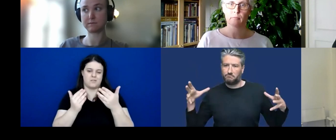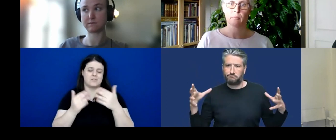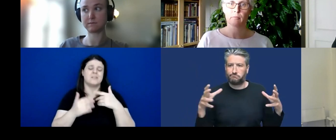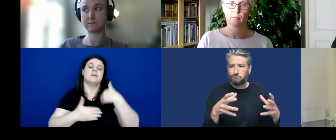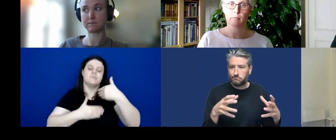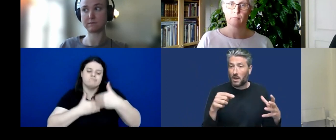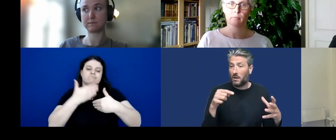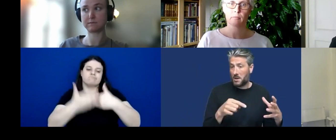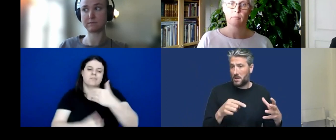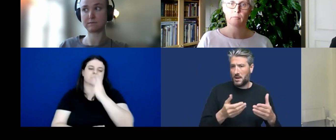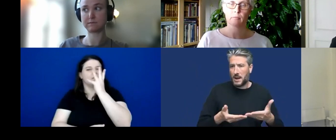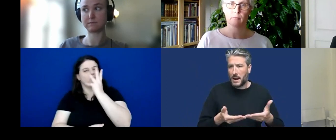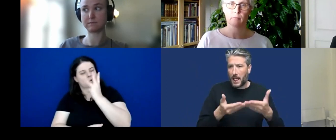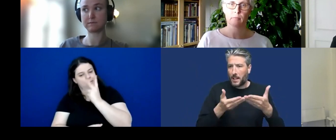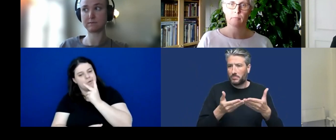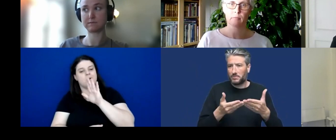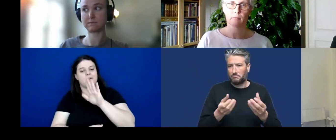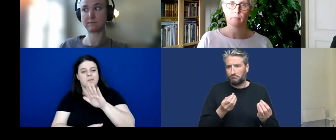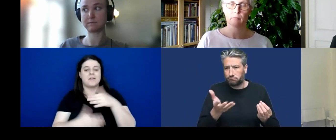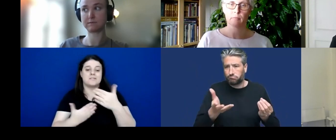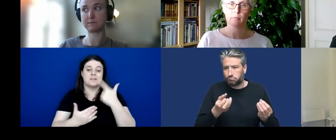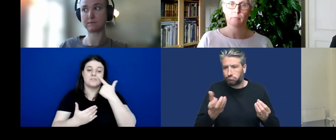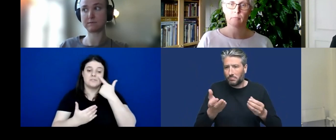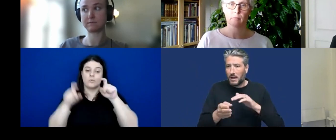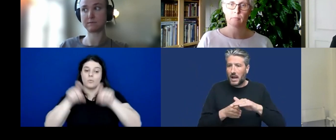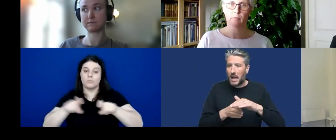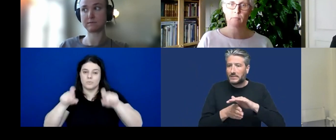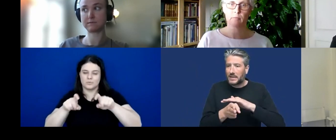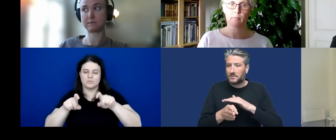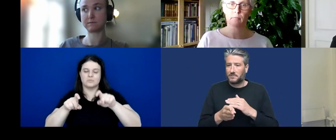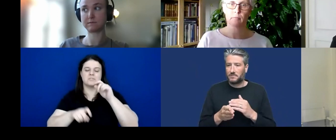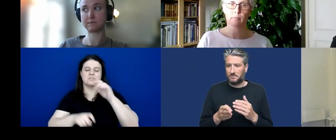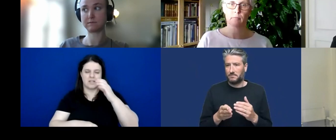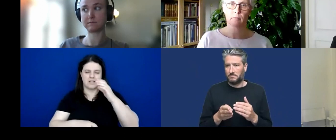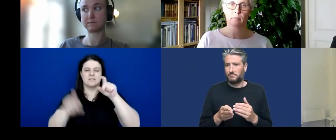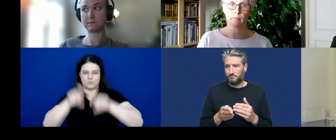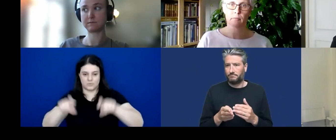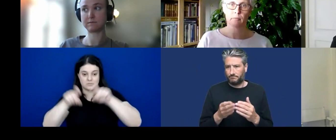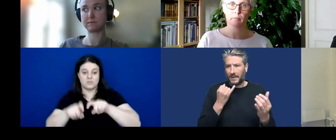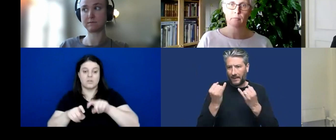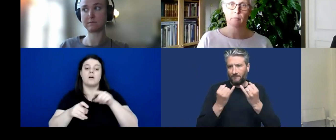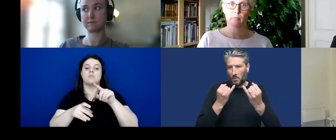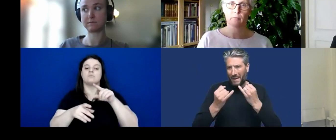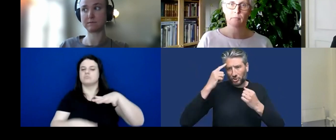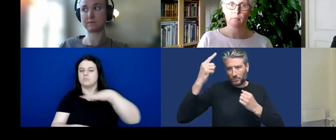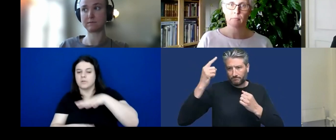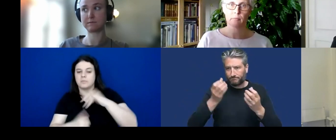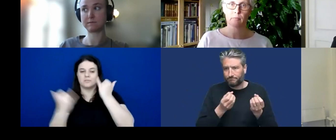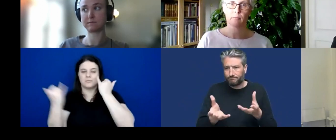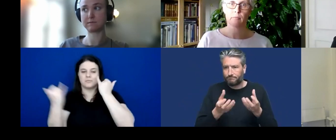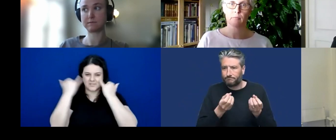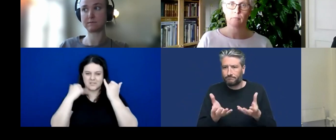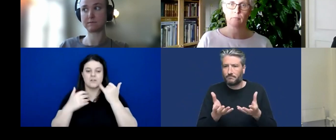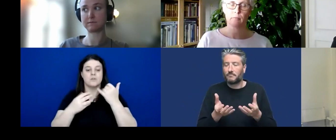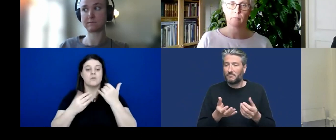and get, you know, computer science departments or information science departments to sort of change and